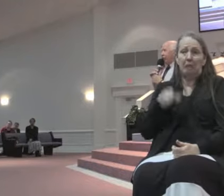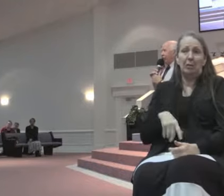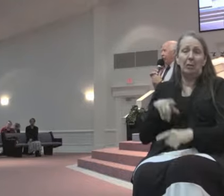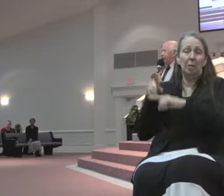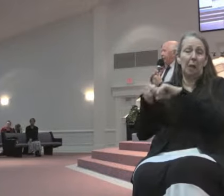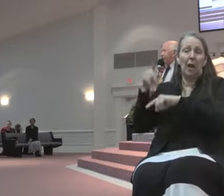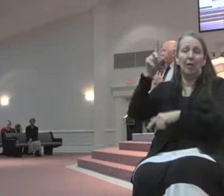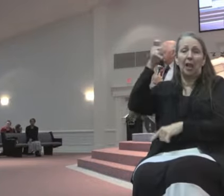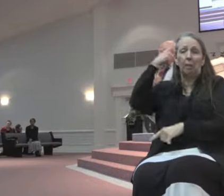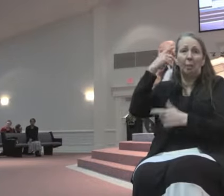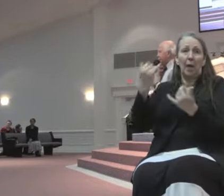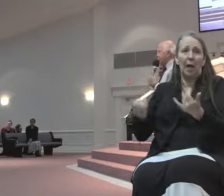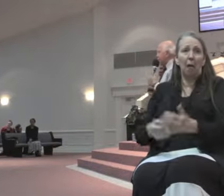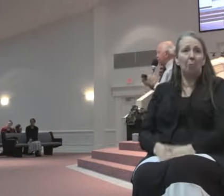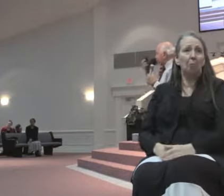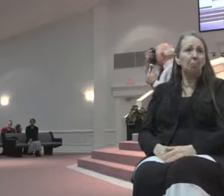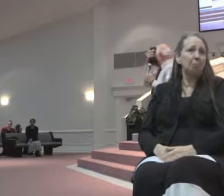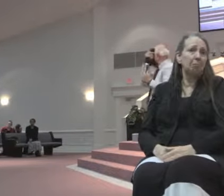So they did.